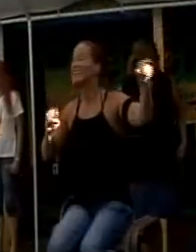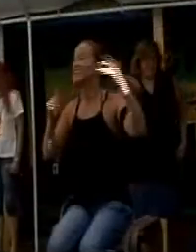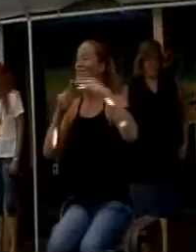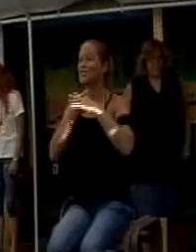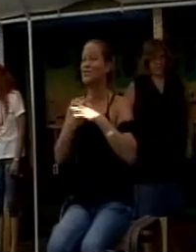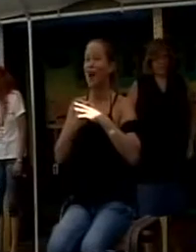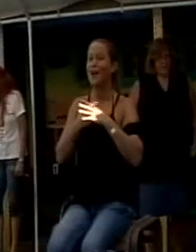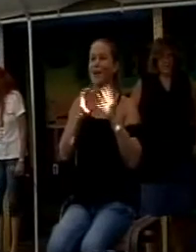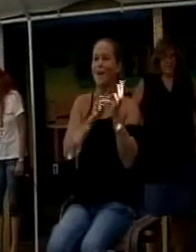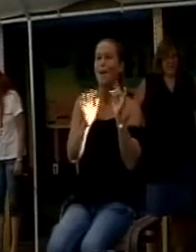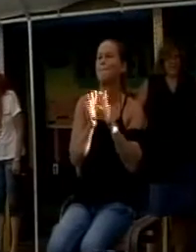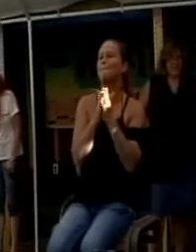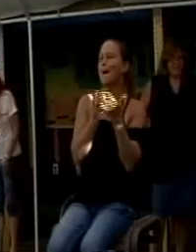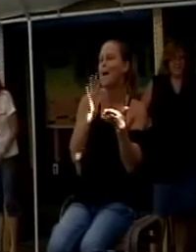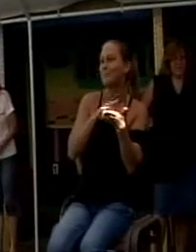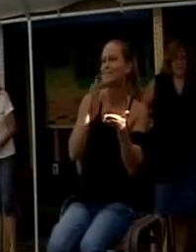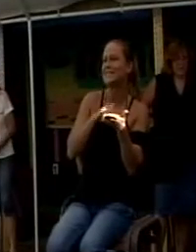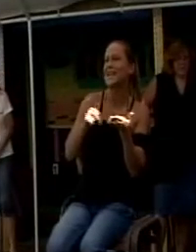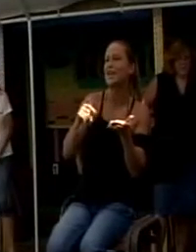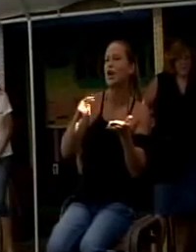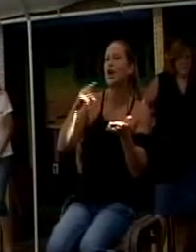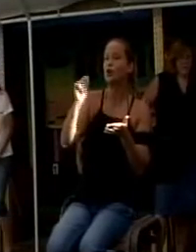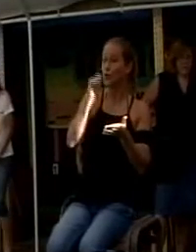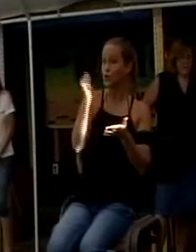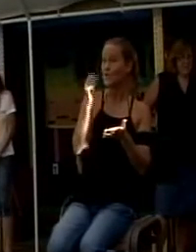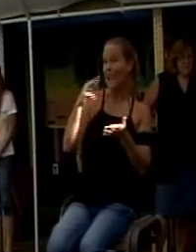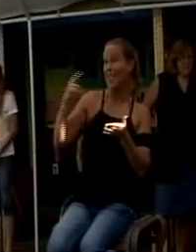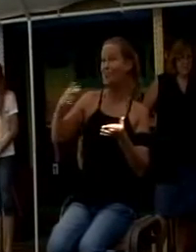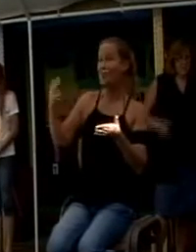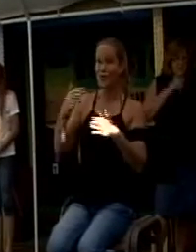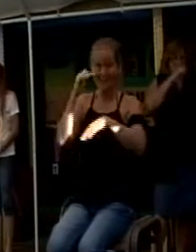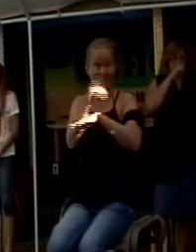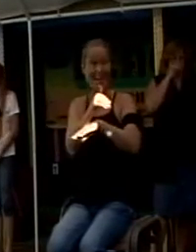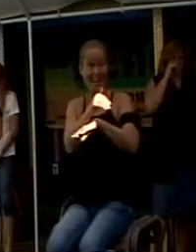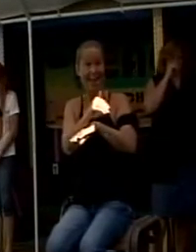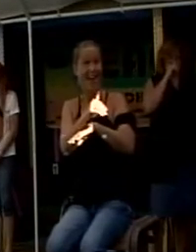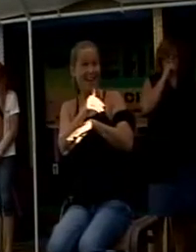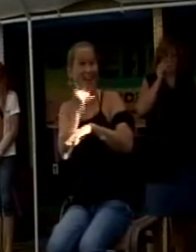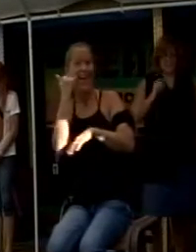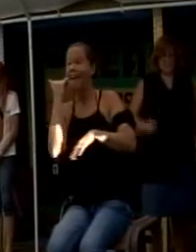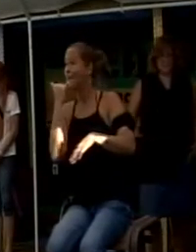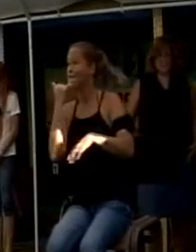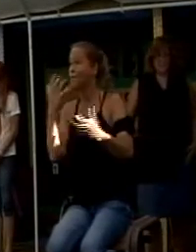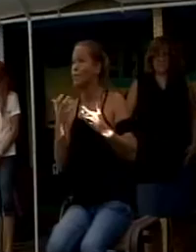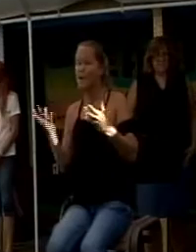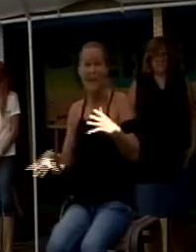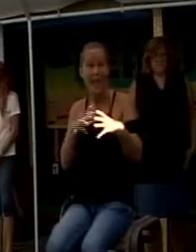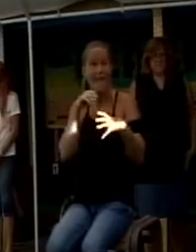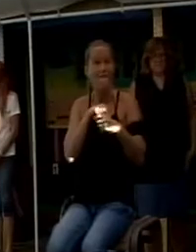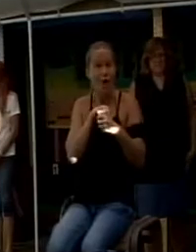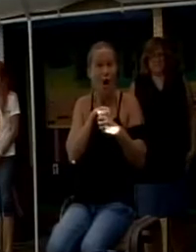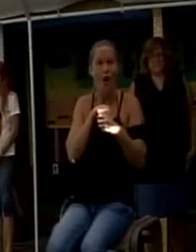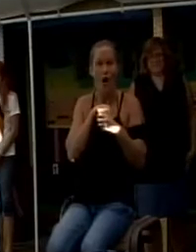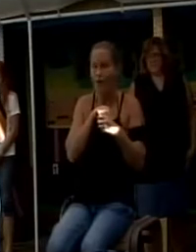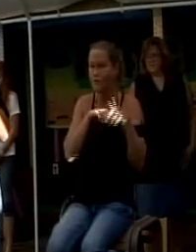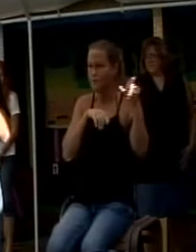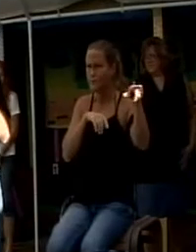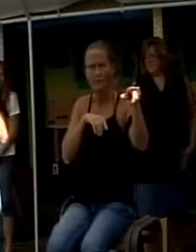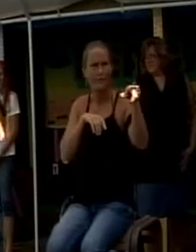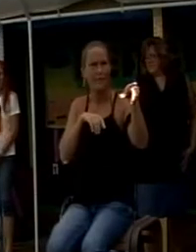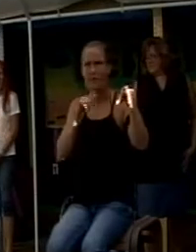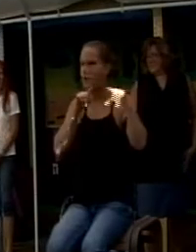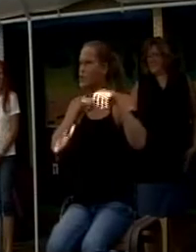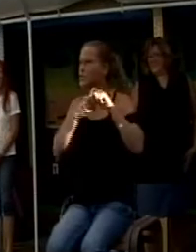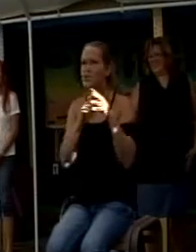Thursday night Bible studies again. So if you want to get involved with her Bible study Tuesdays and Thursdays, I think she starts at 7 and goes to like 2